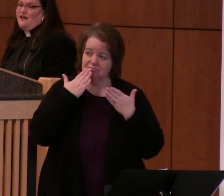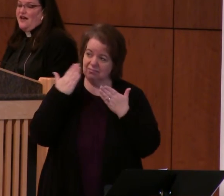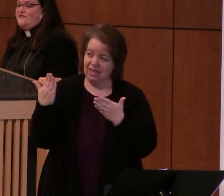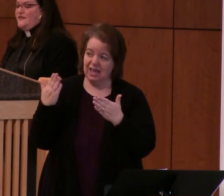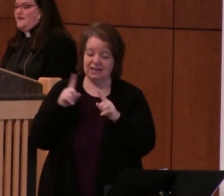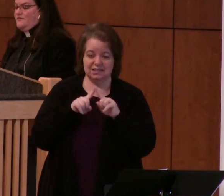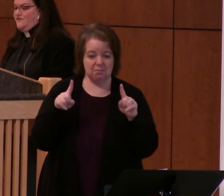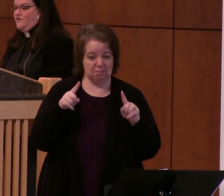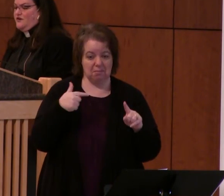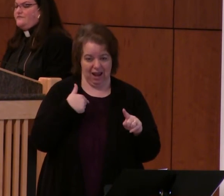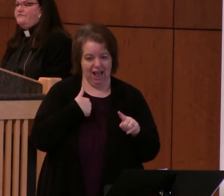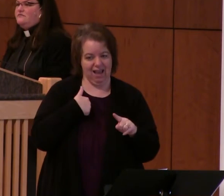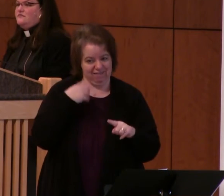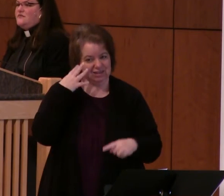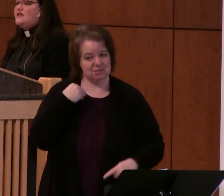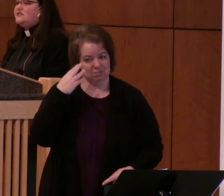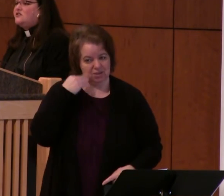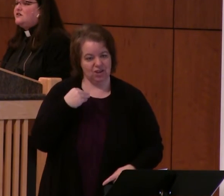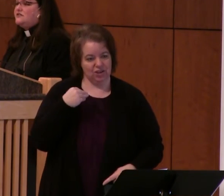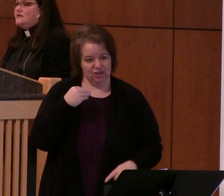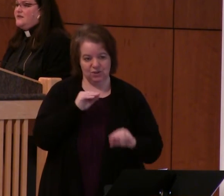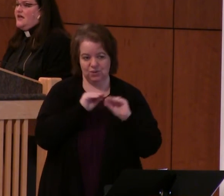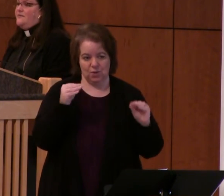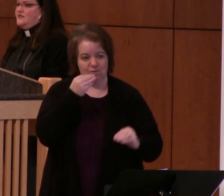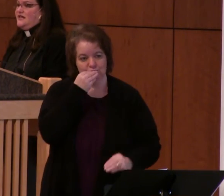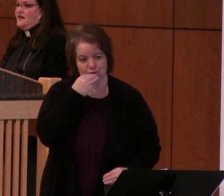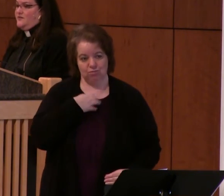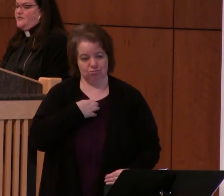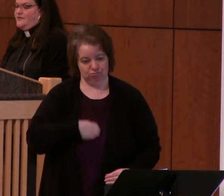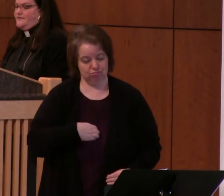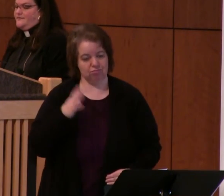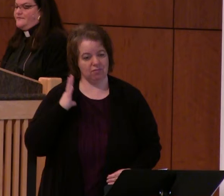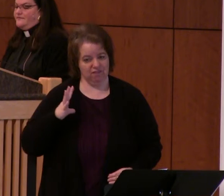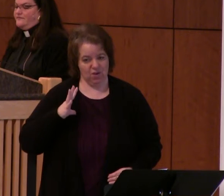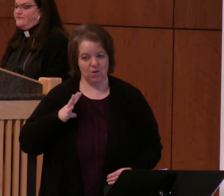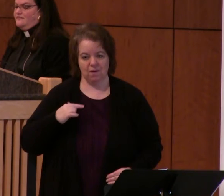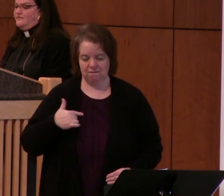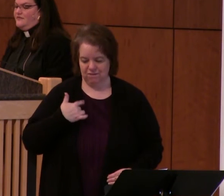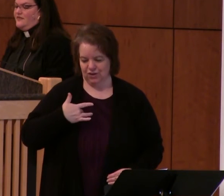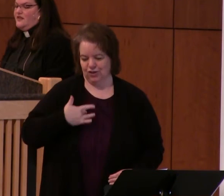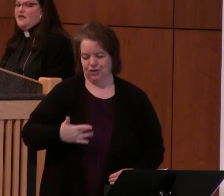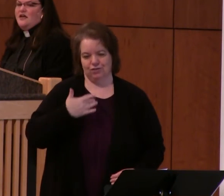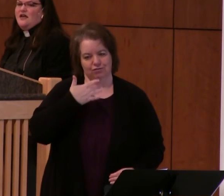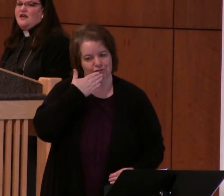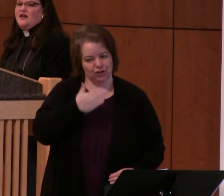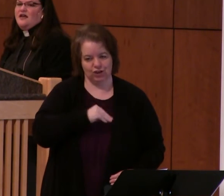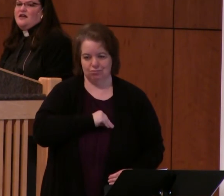thanks, but I've been there before. It's good to be able to help.